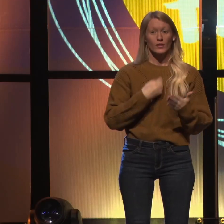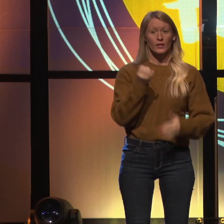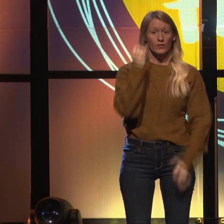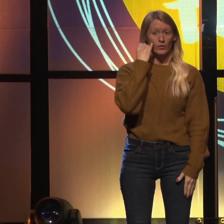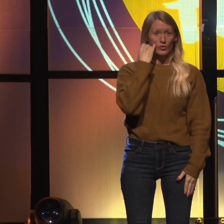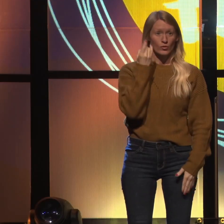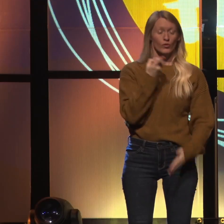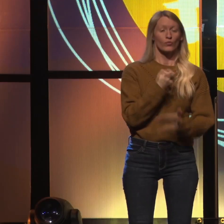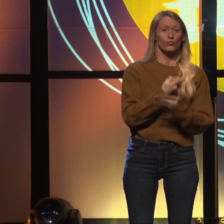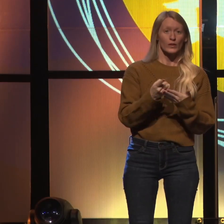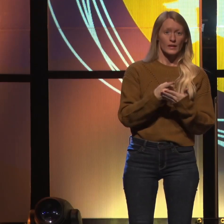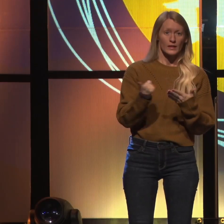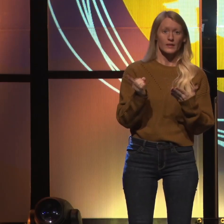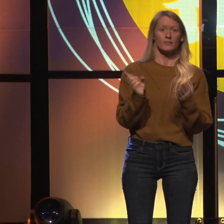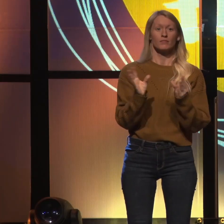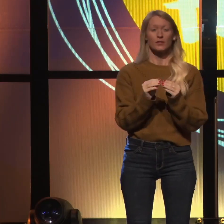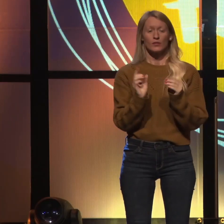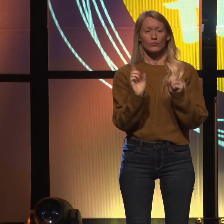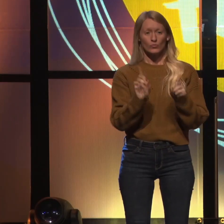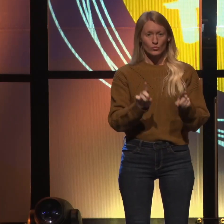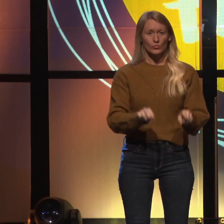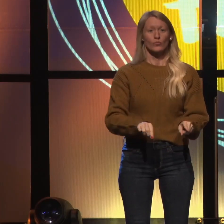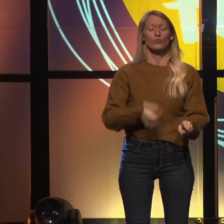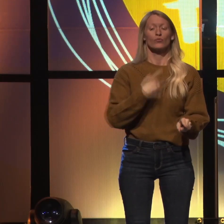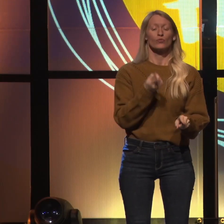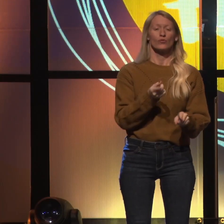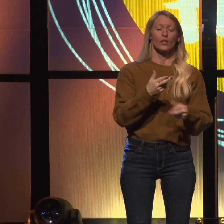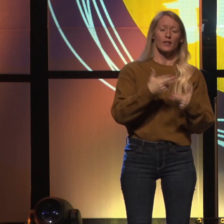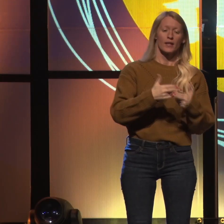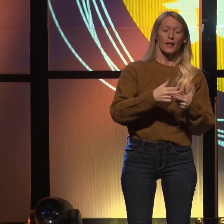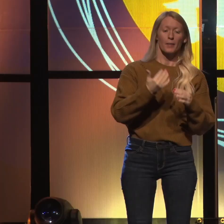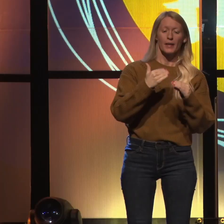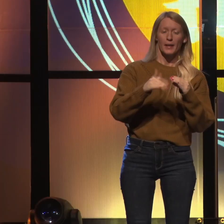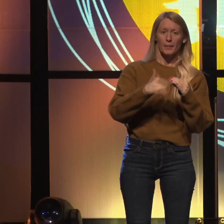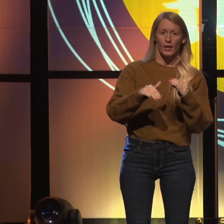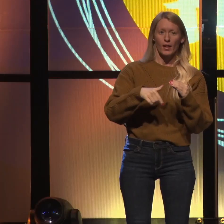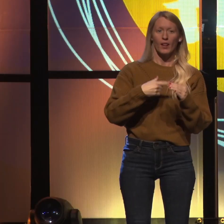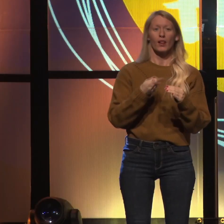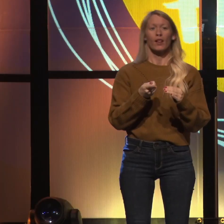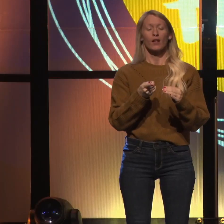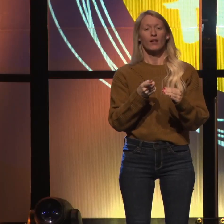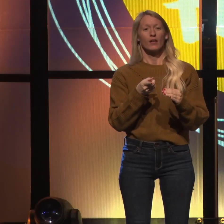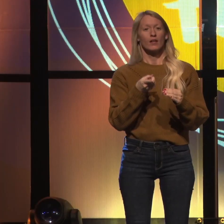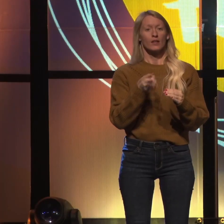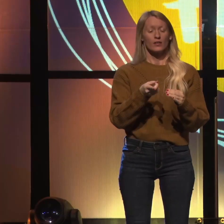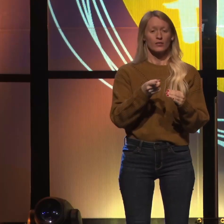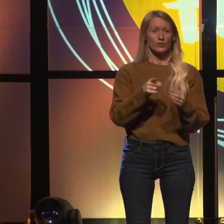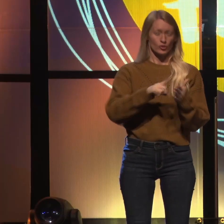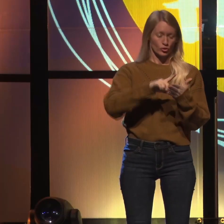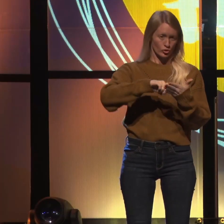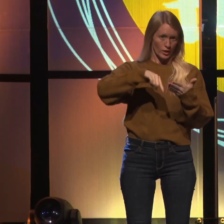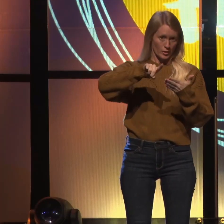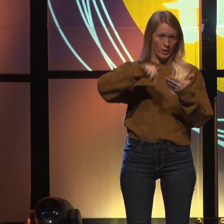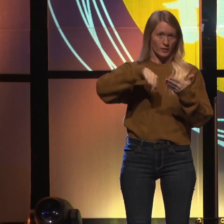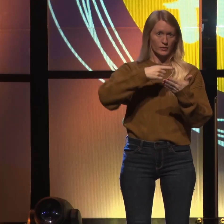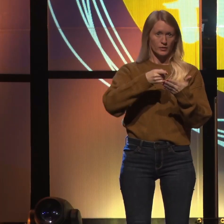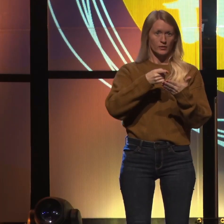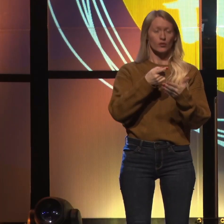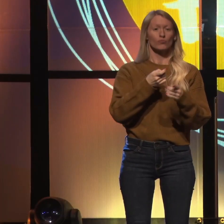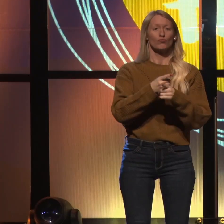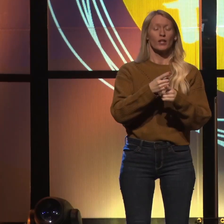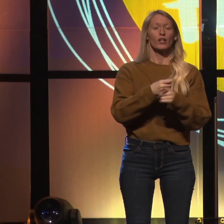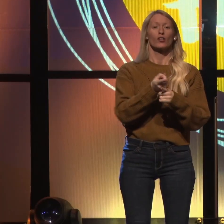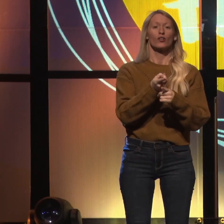regular attender, you can just put your name, email address, check the box, regular attender. But if you're new